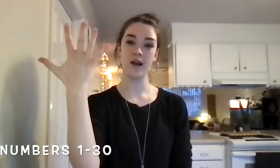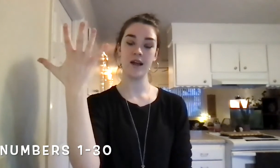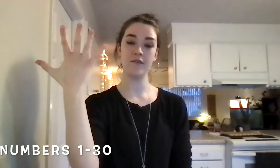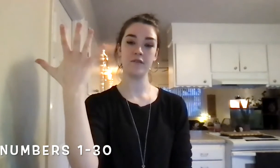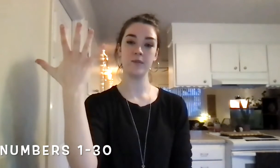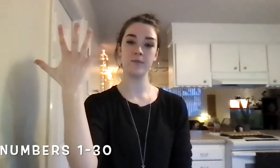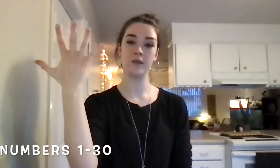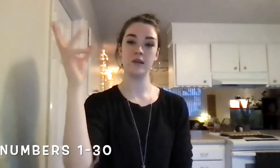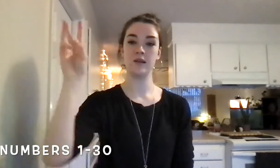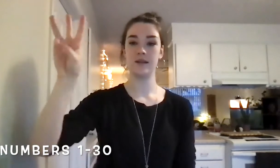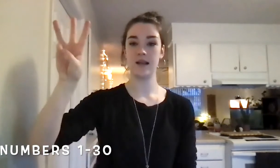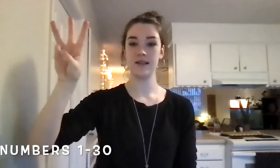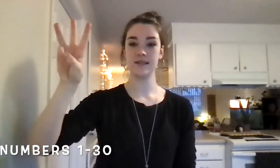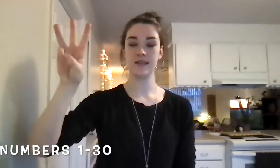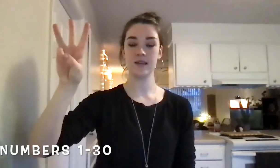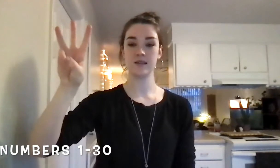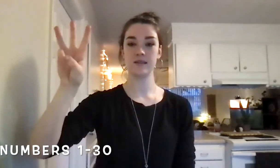5, 6,